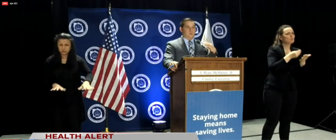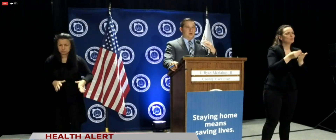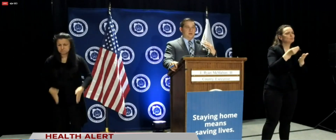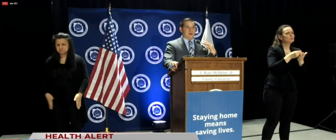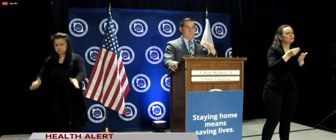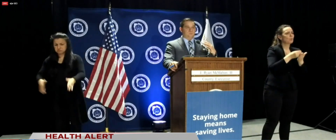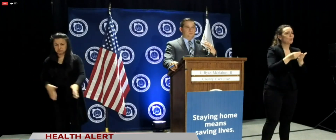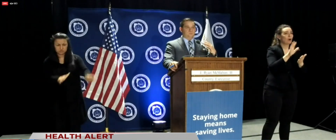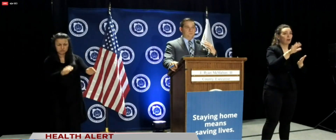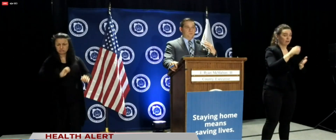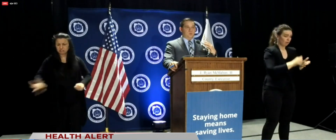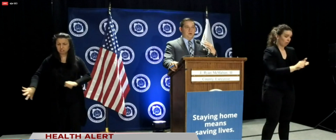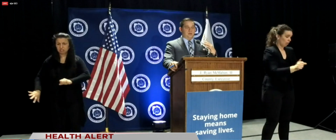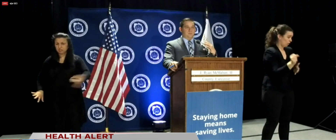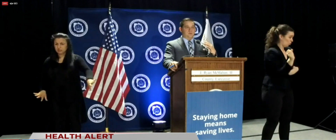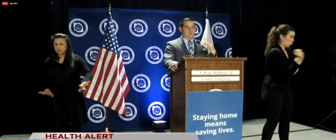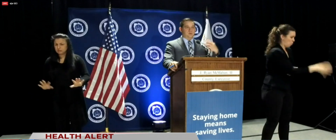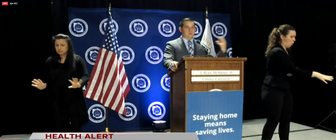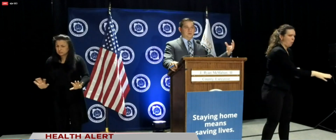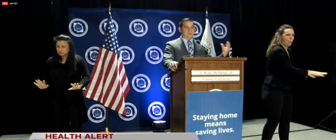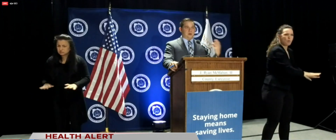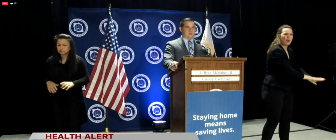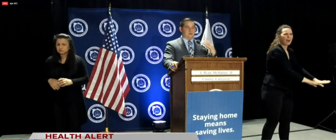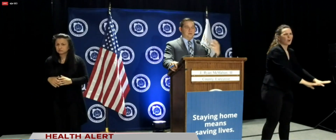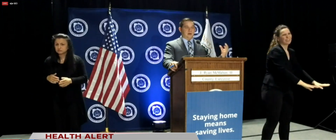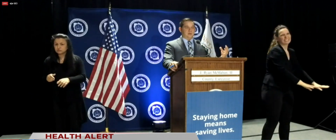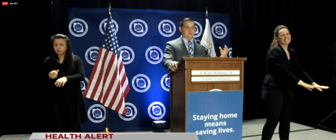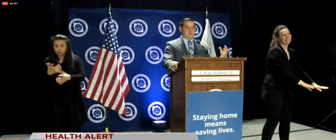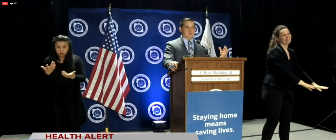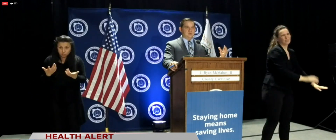why you're wearing them. You're wearing them because you're concerned